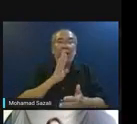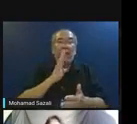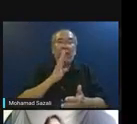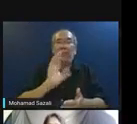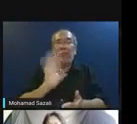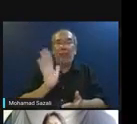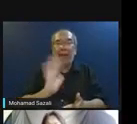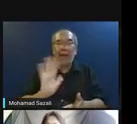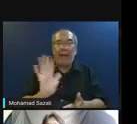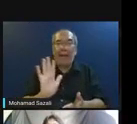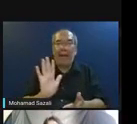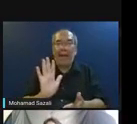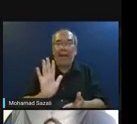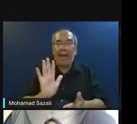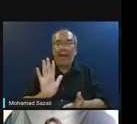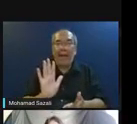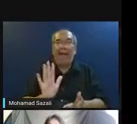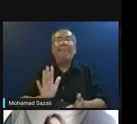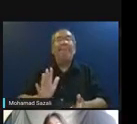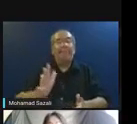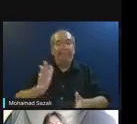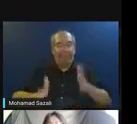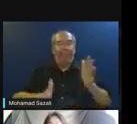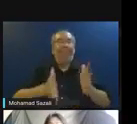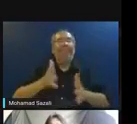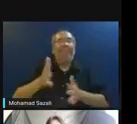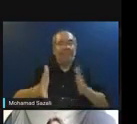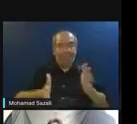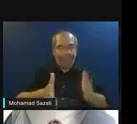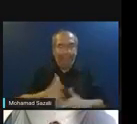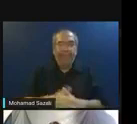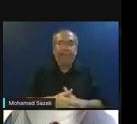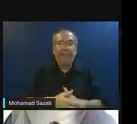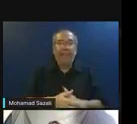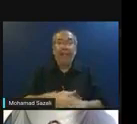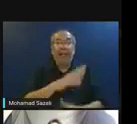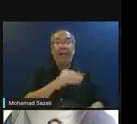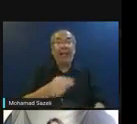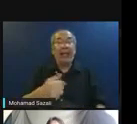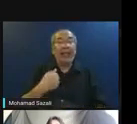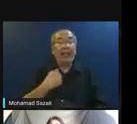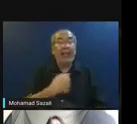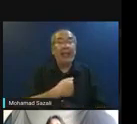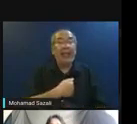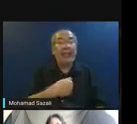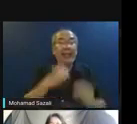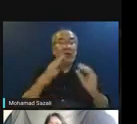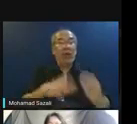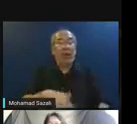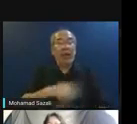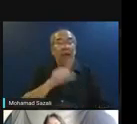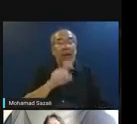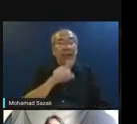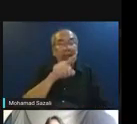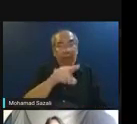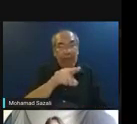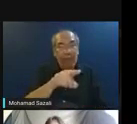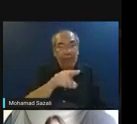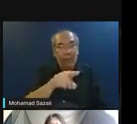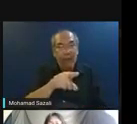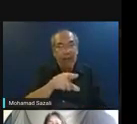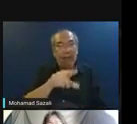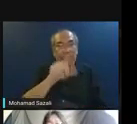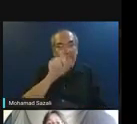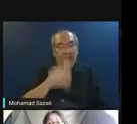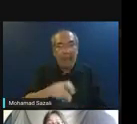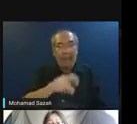talk when you're using sign language or when you're learning sign language. Okay, just sign like what checks are going to teach